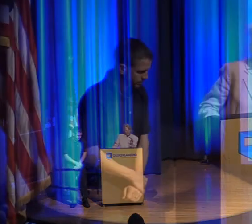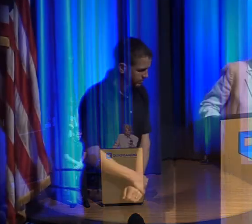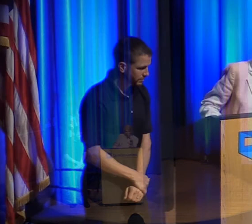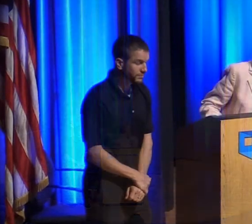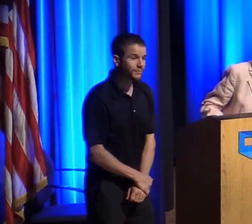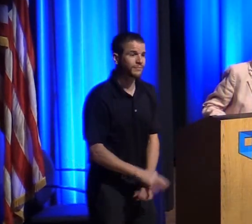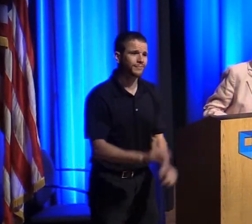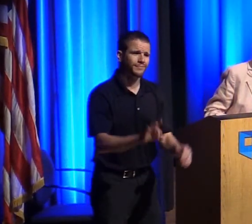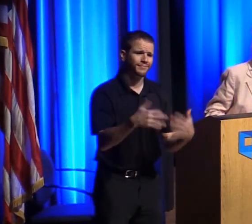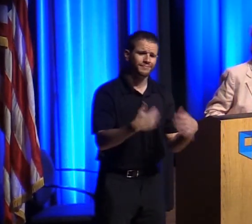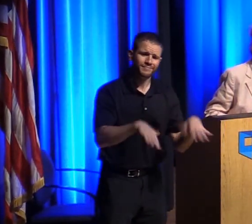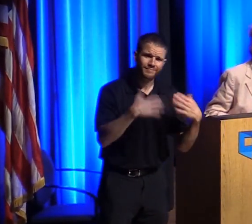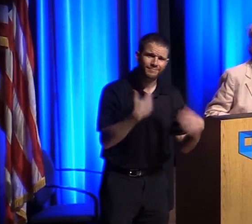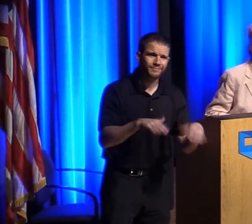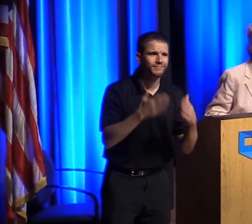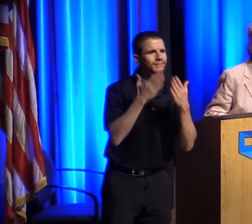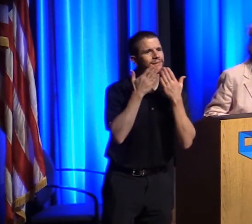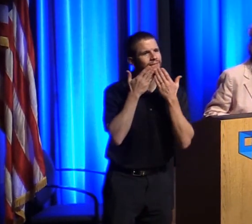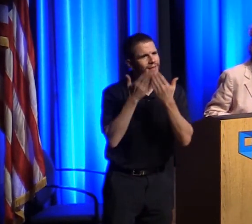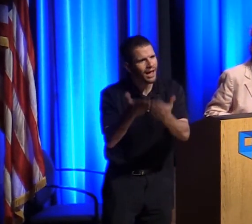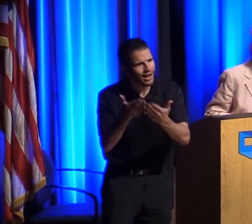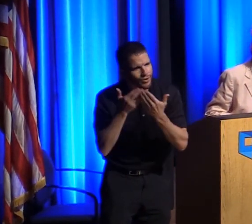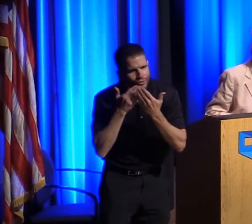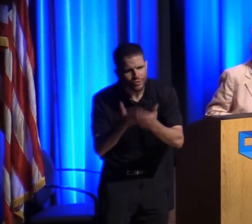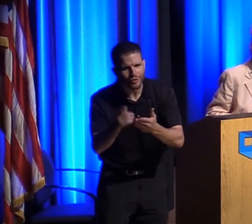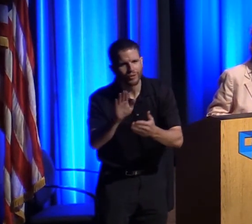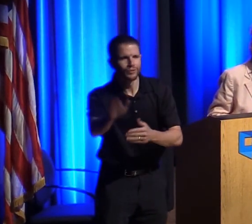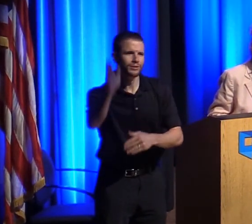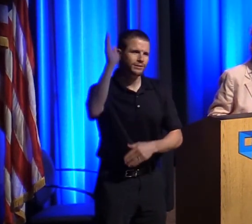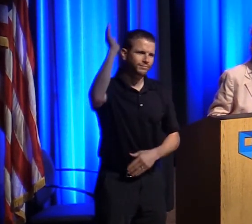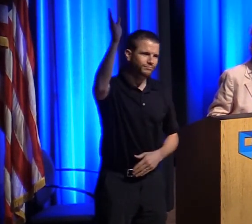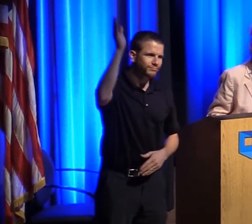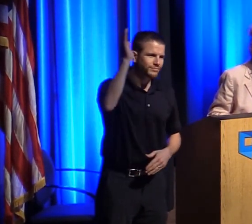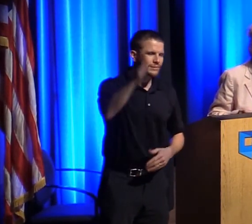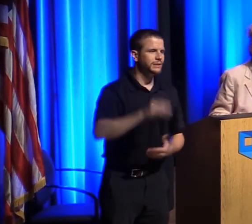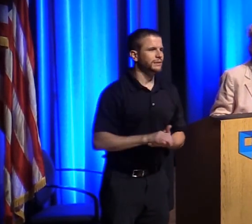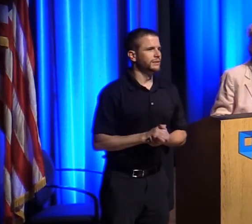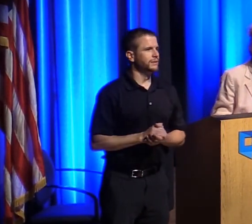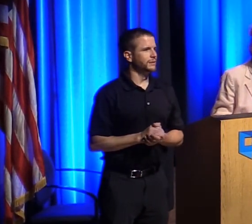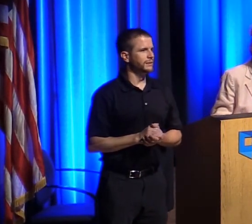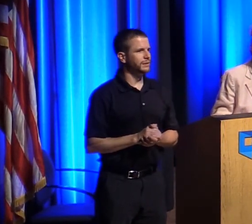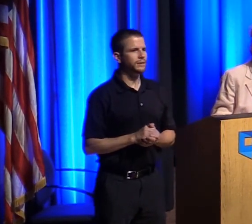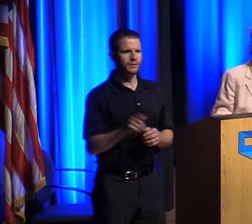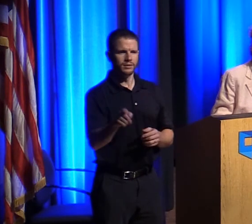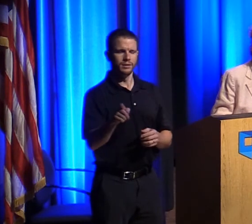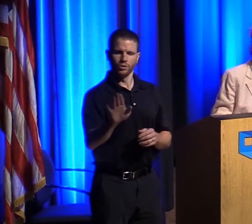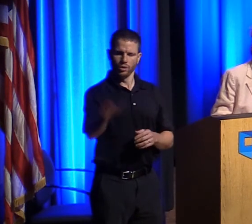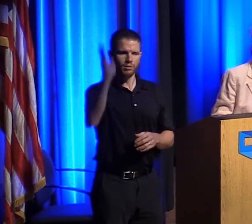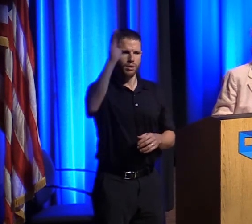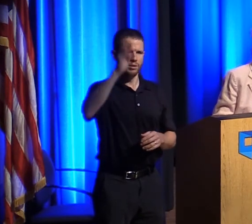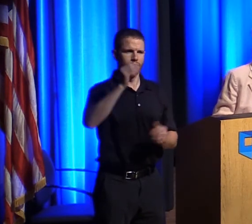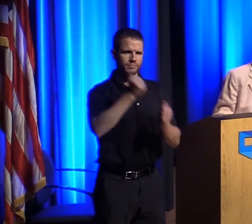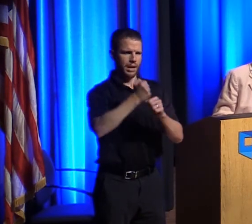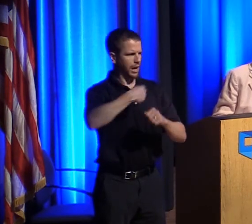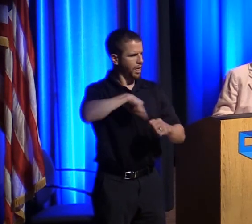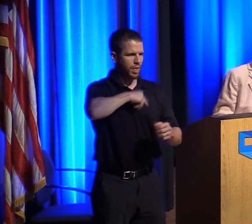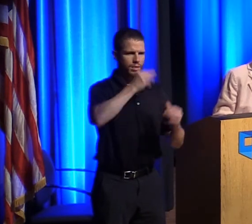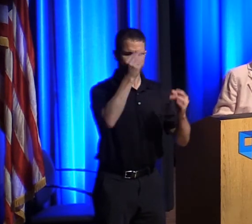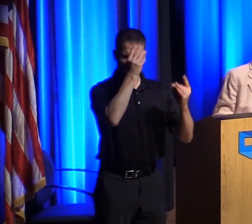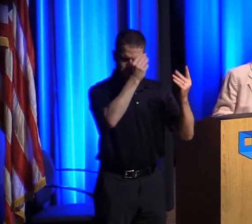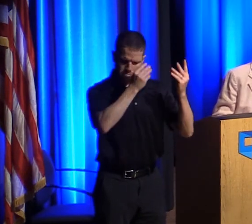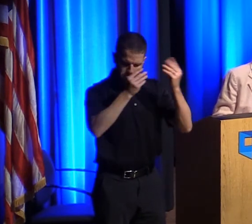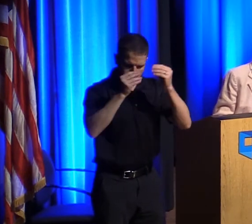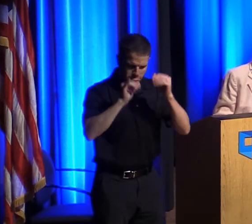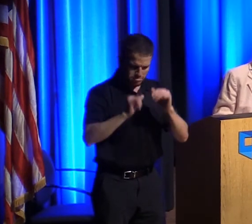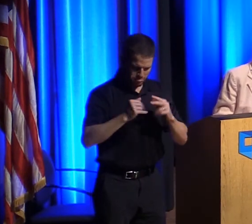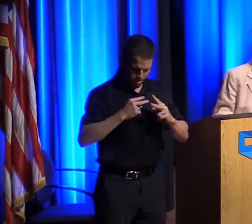Well, thank you for those remarks and for those thought-provoking meetings, etc. It gives us an